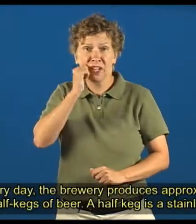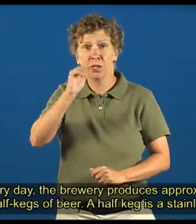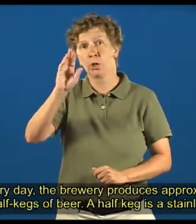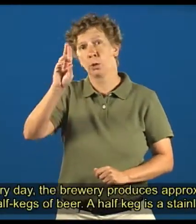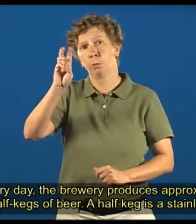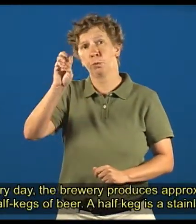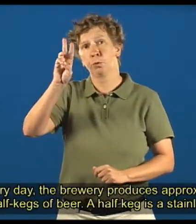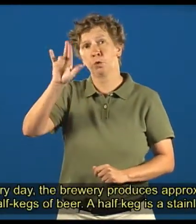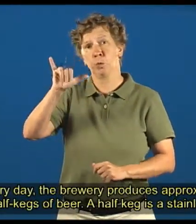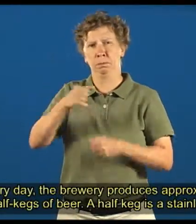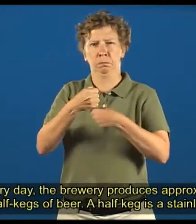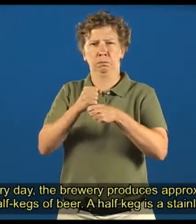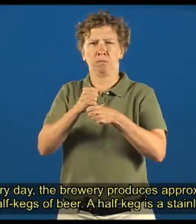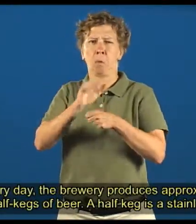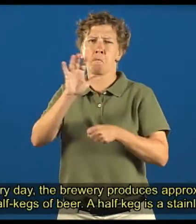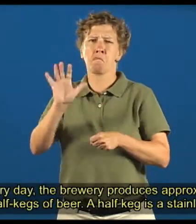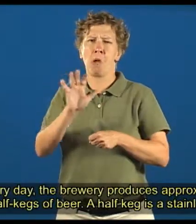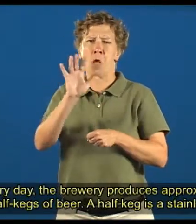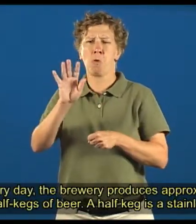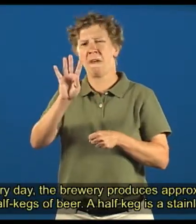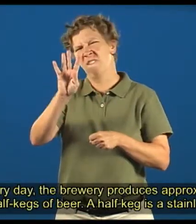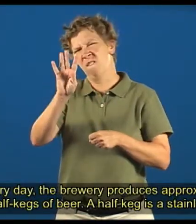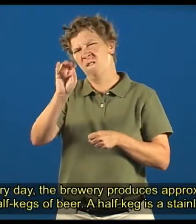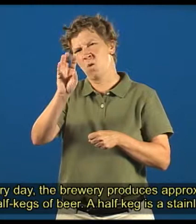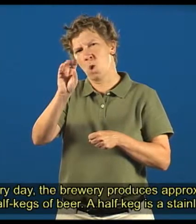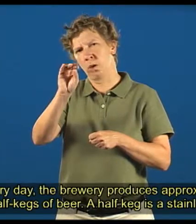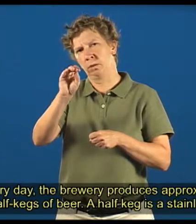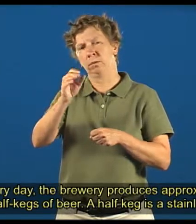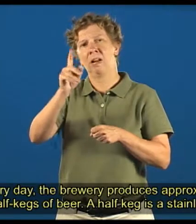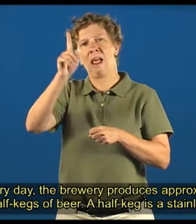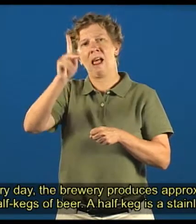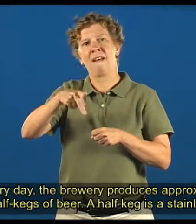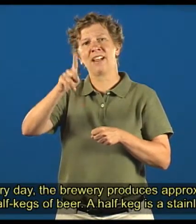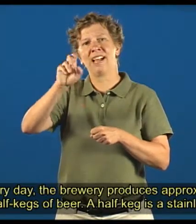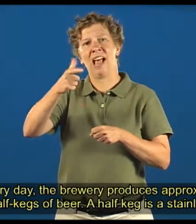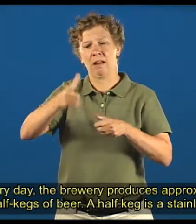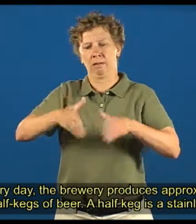Every day, the brewery produces approximately 40 half kegs of beer.